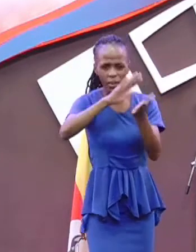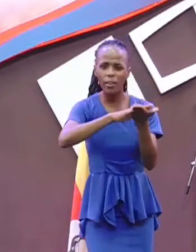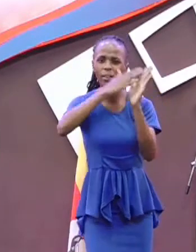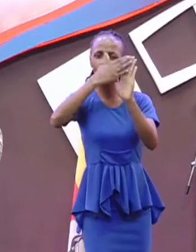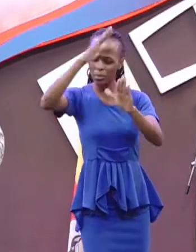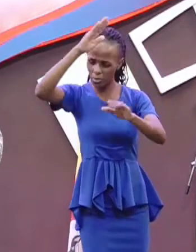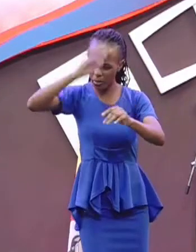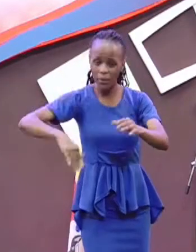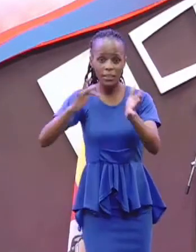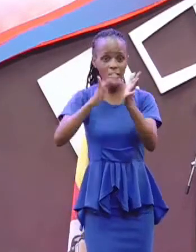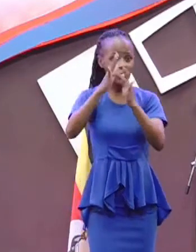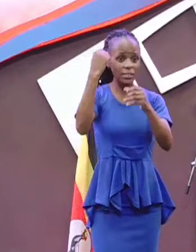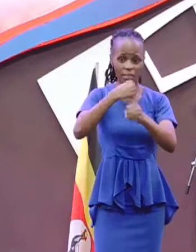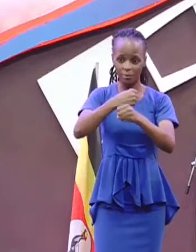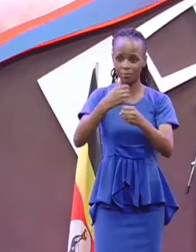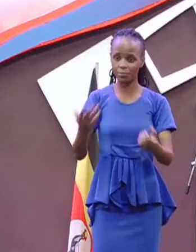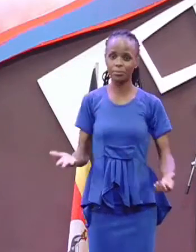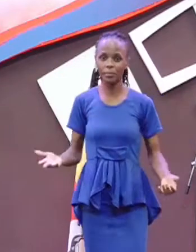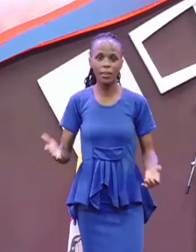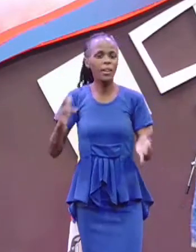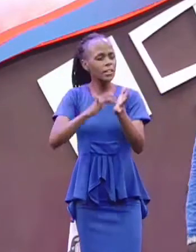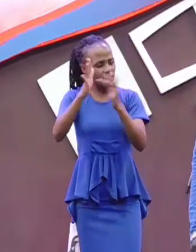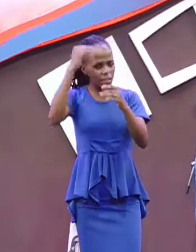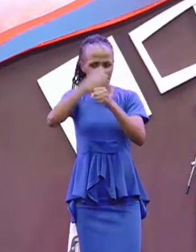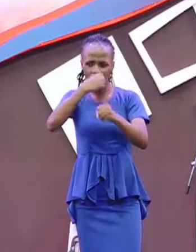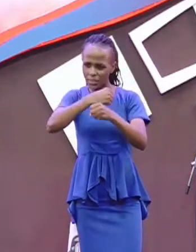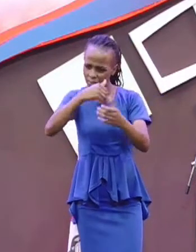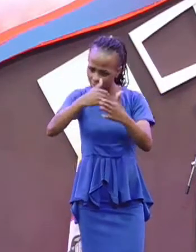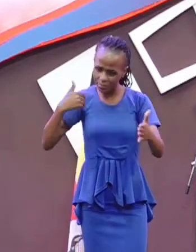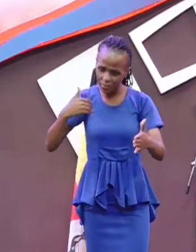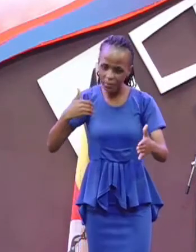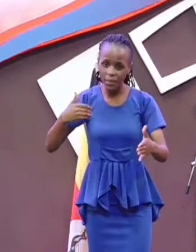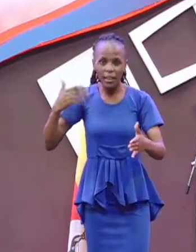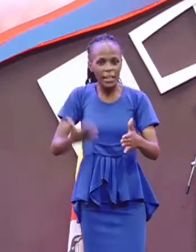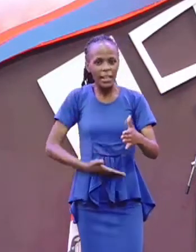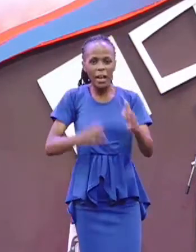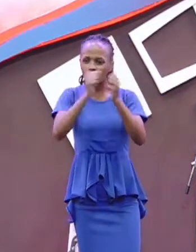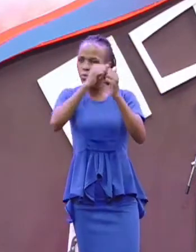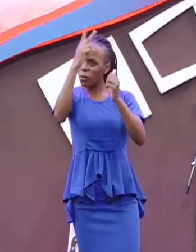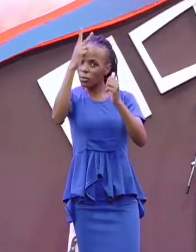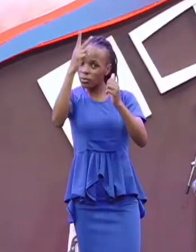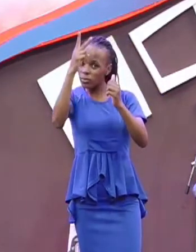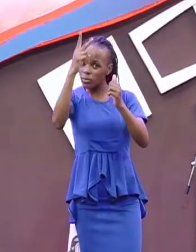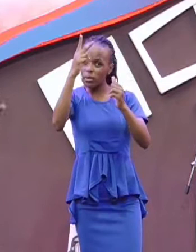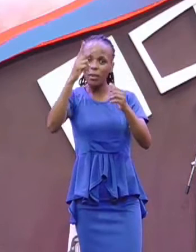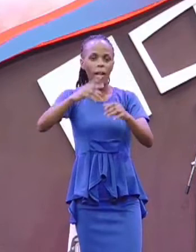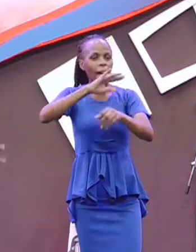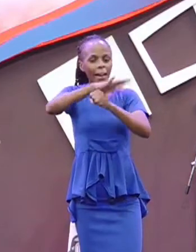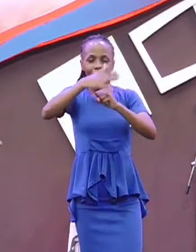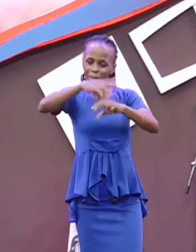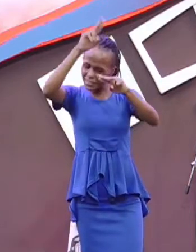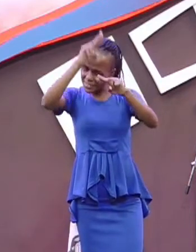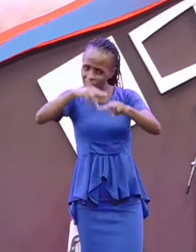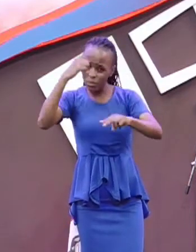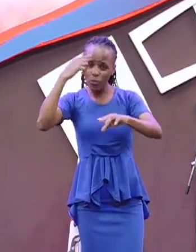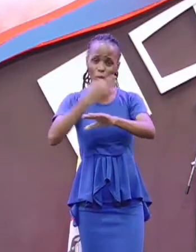is remaining. Jesus did it. Jesus did it. He had 12.